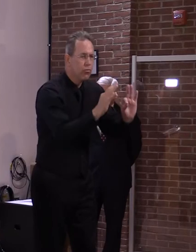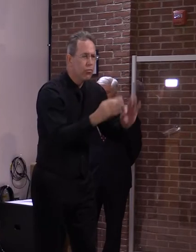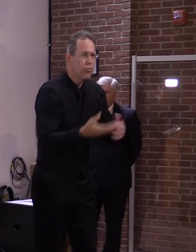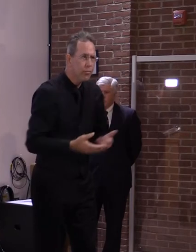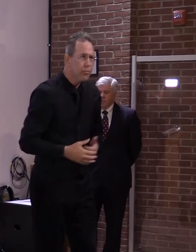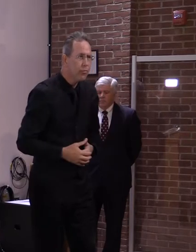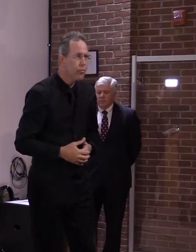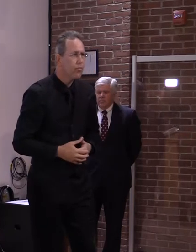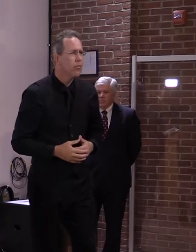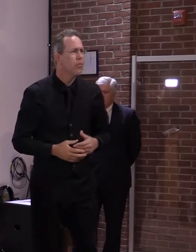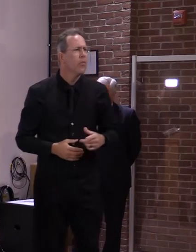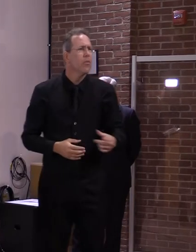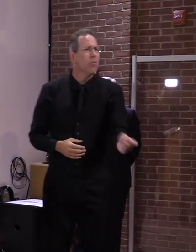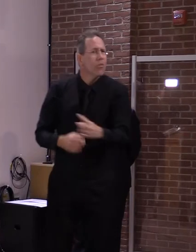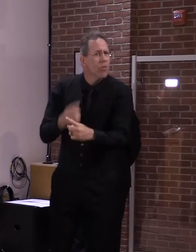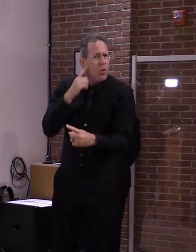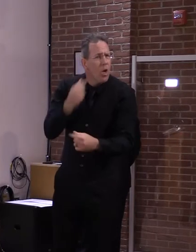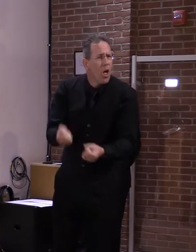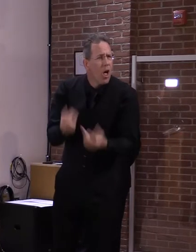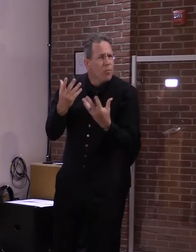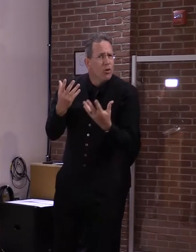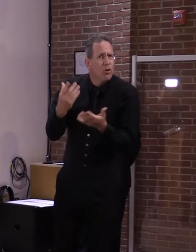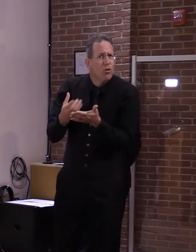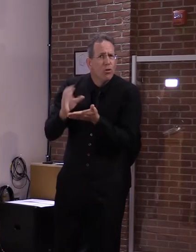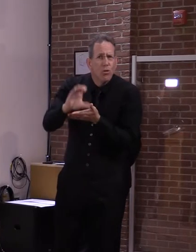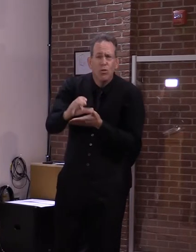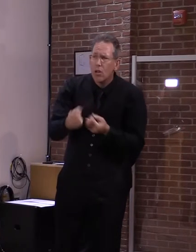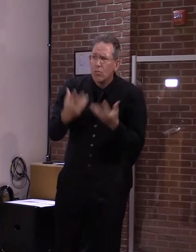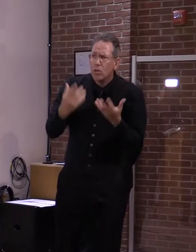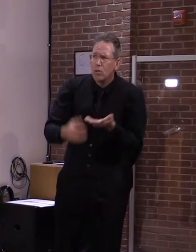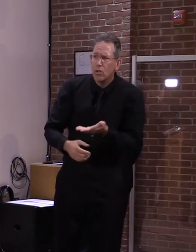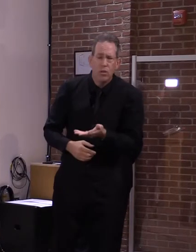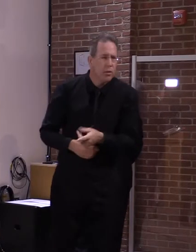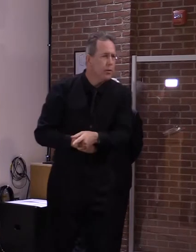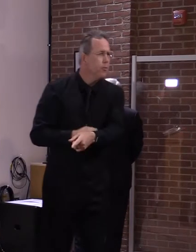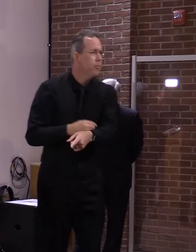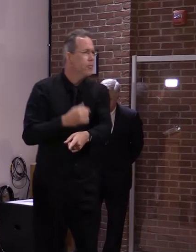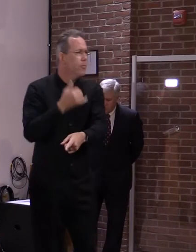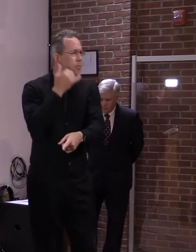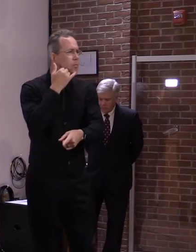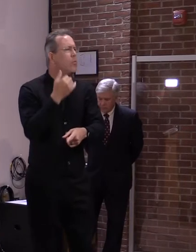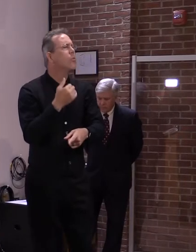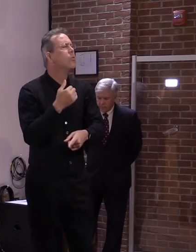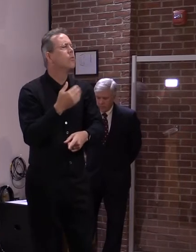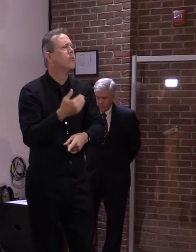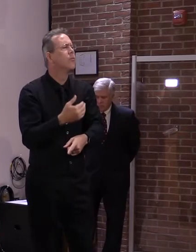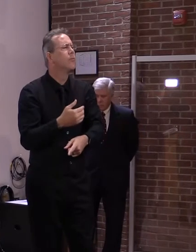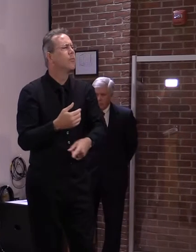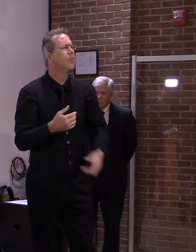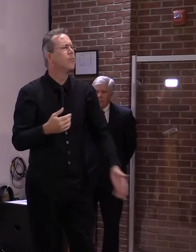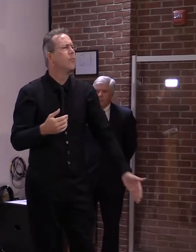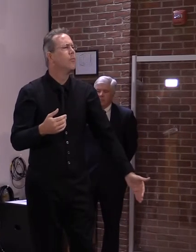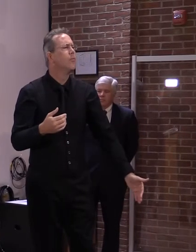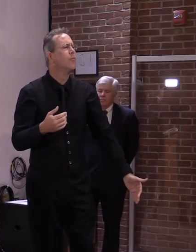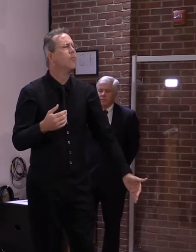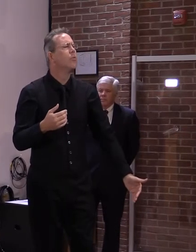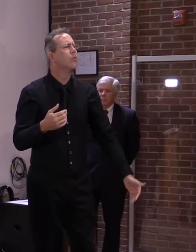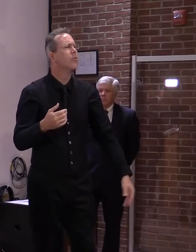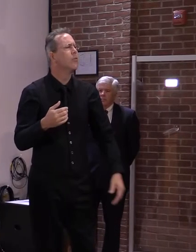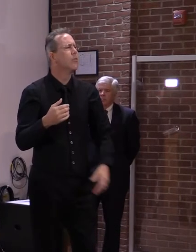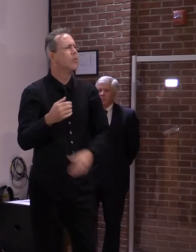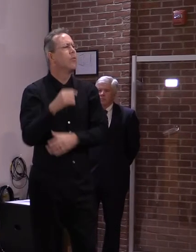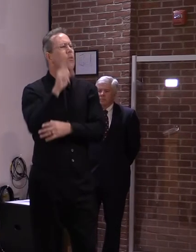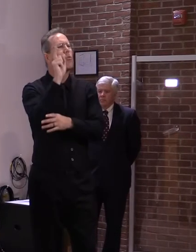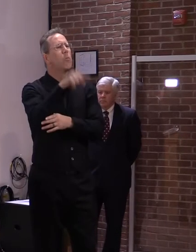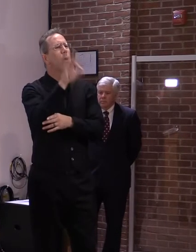I think it was $1.8 million. $1.8? I would have to double check that. Okay. If